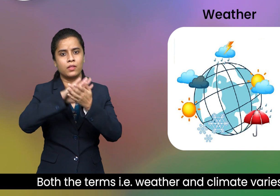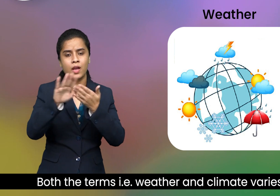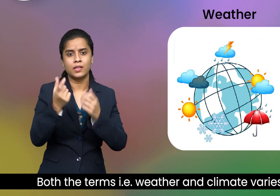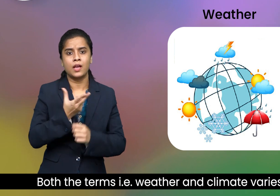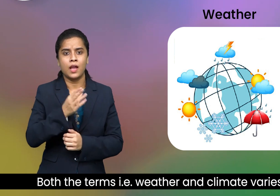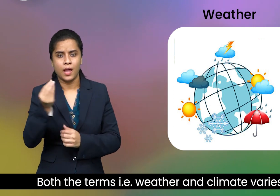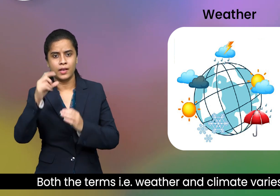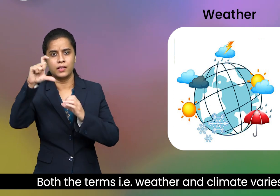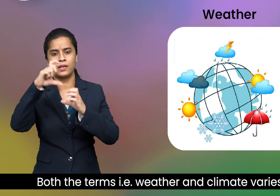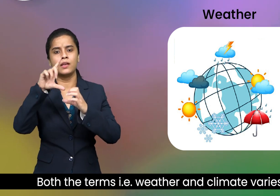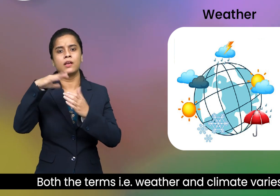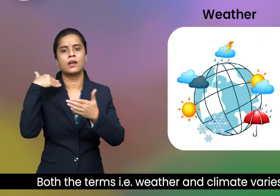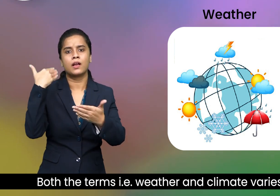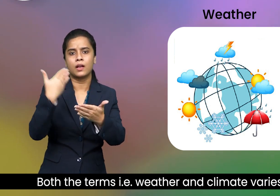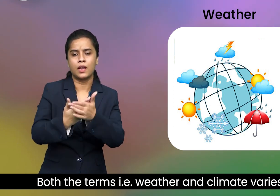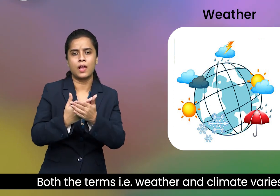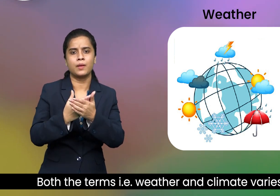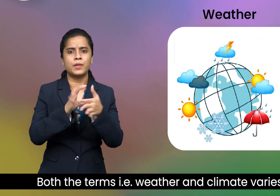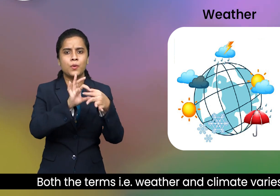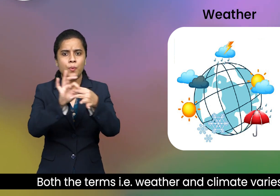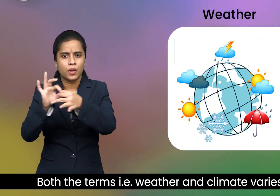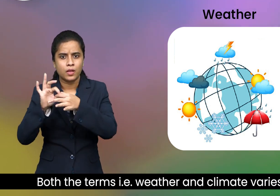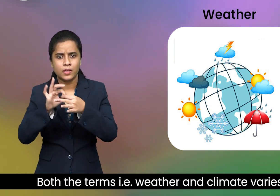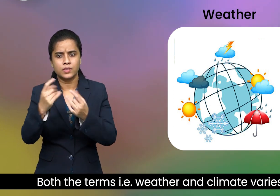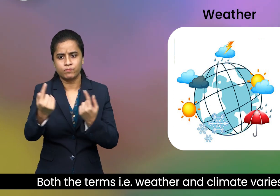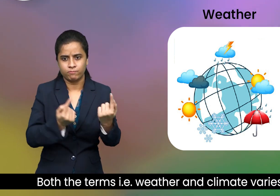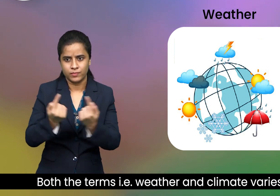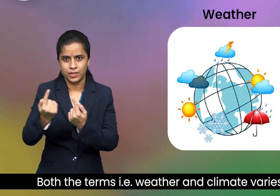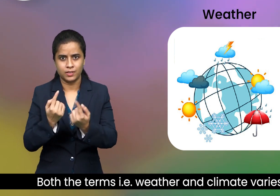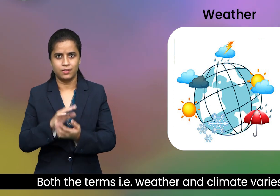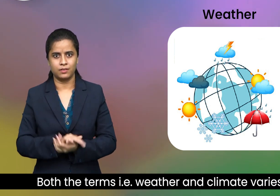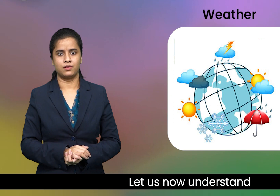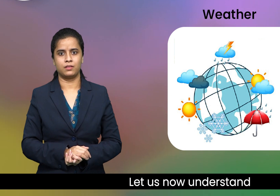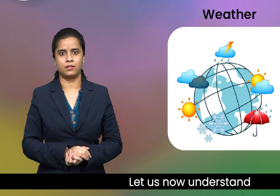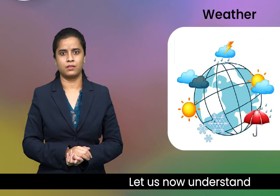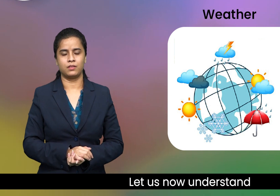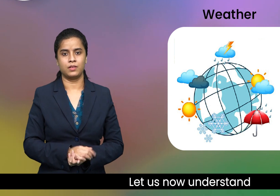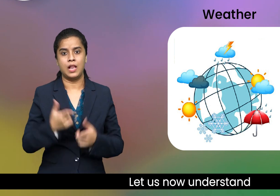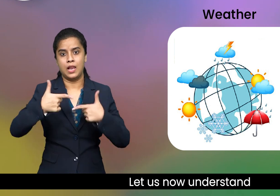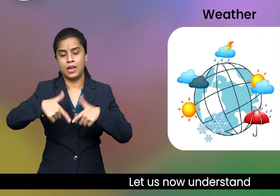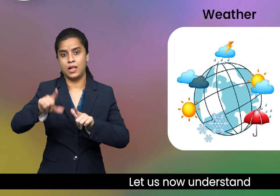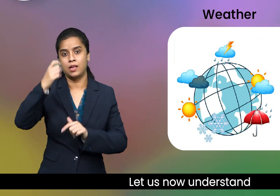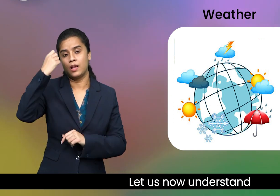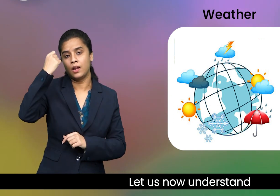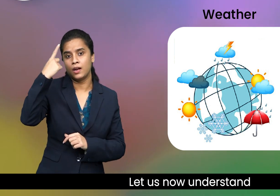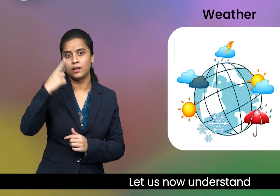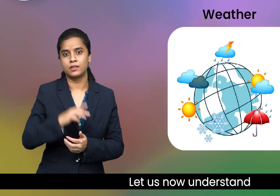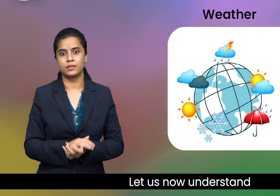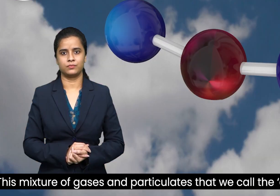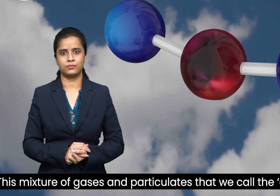climate, varies from each other. Let us now